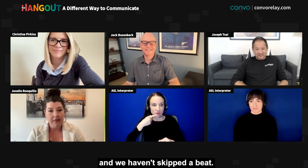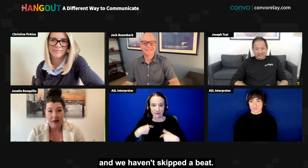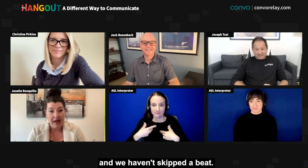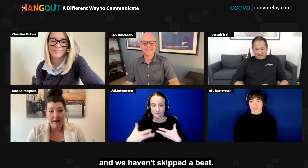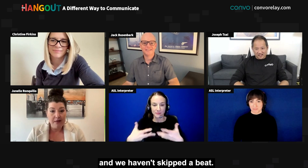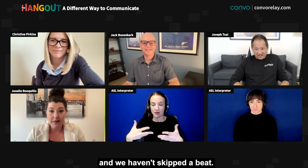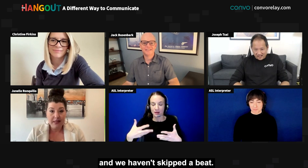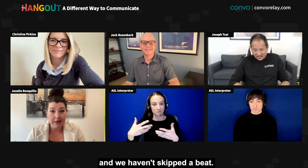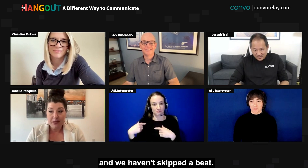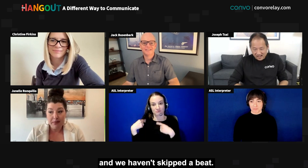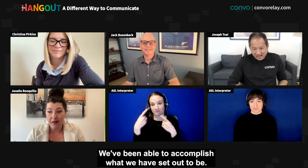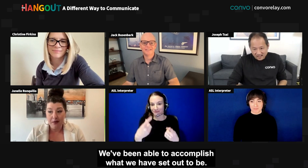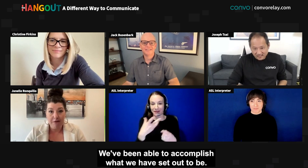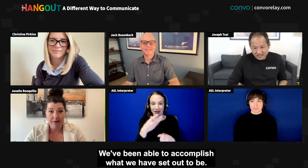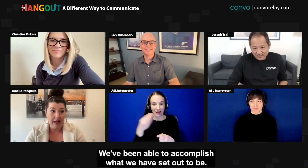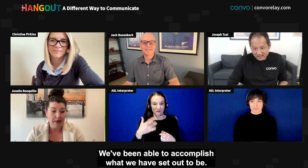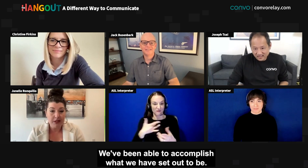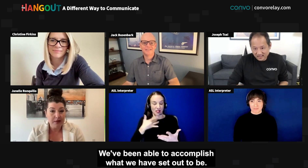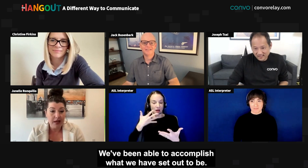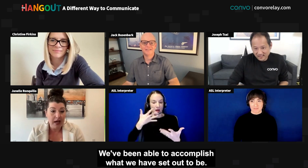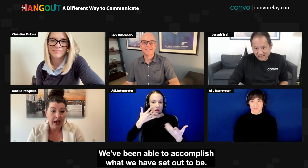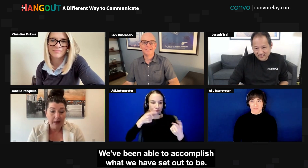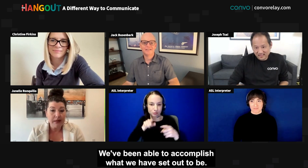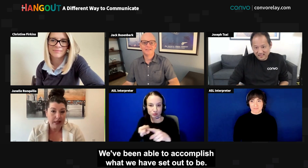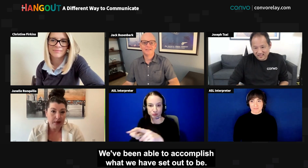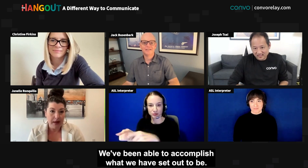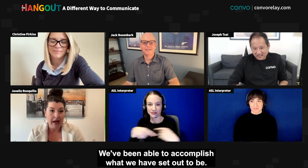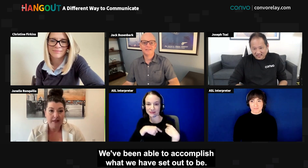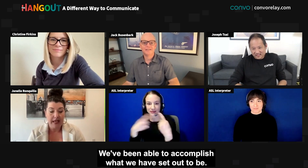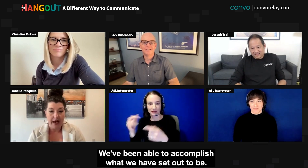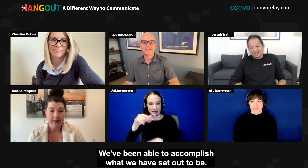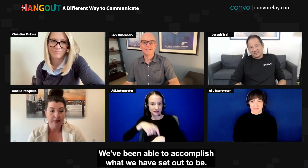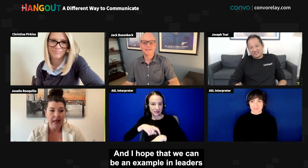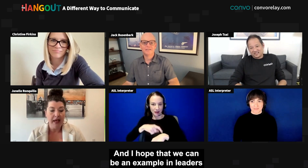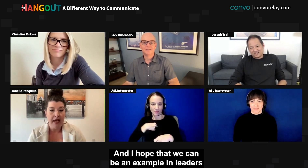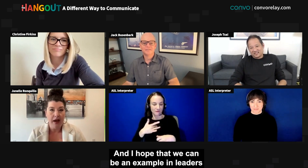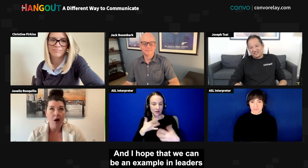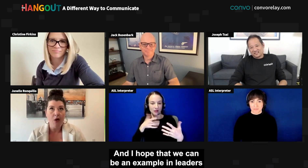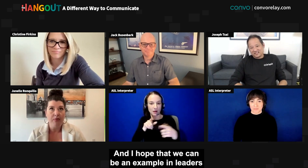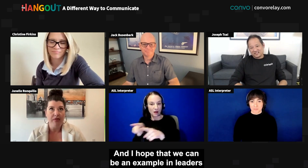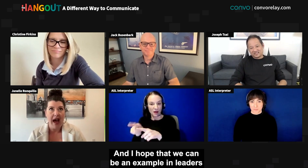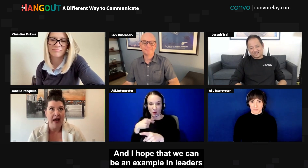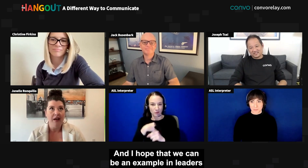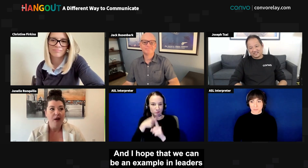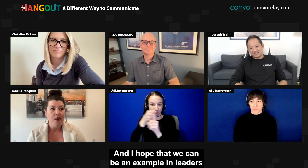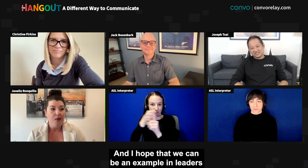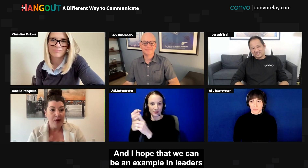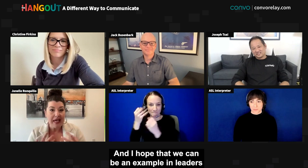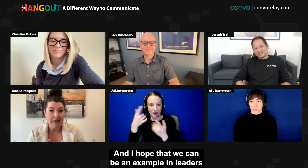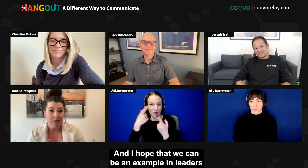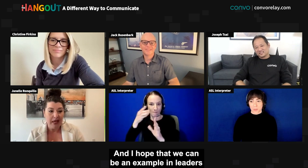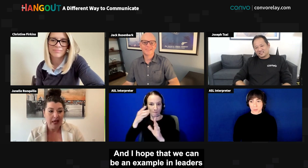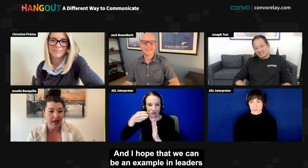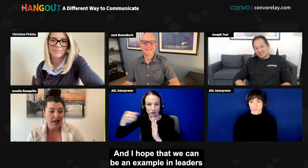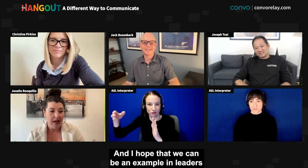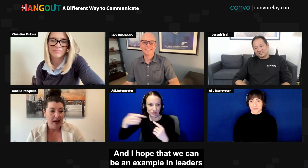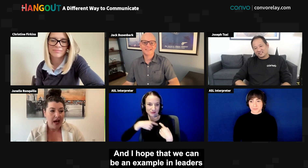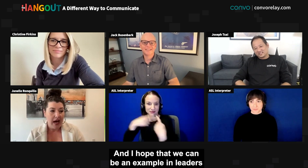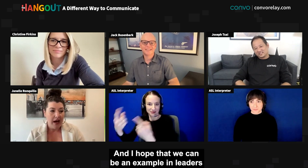we haven't skipped a beat. We've been able to accomplish what we have set out to be. And I hope that we can be